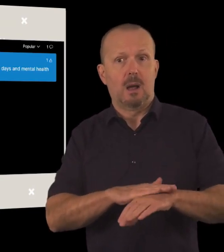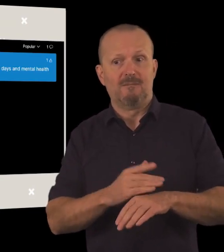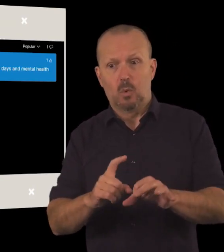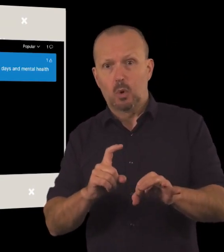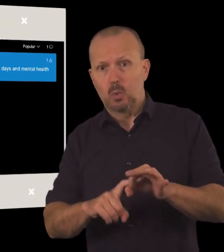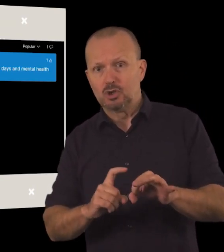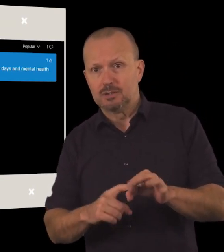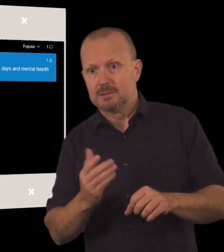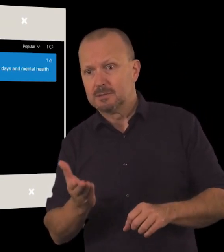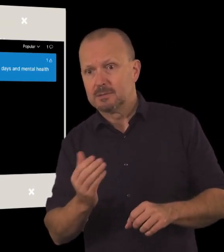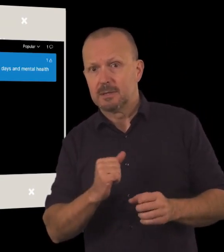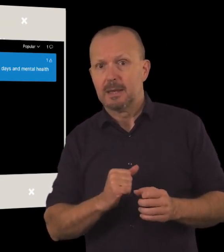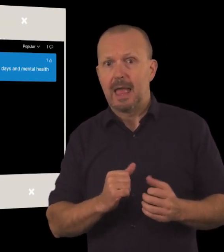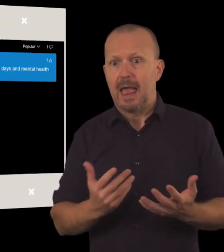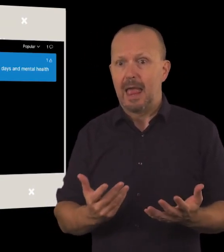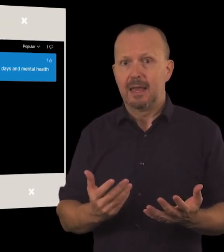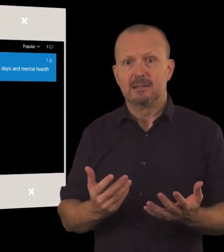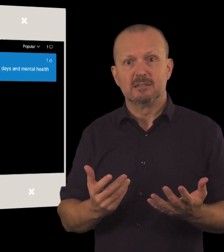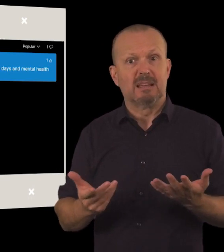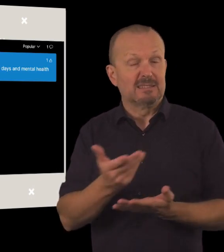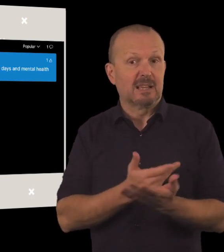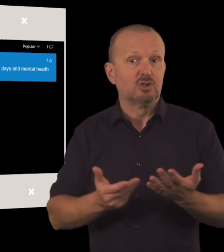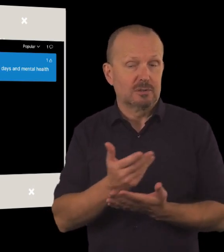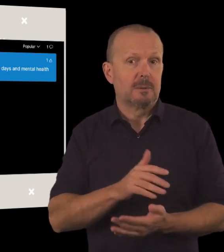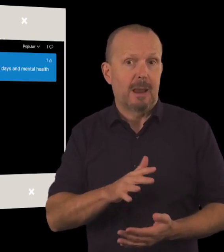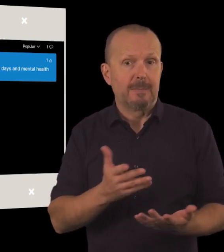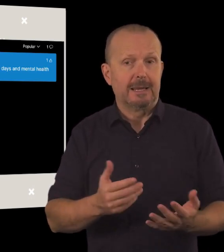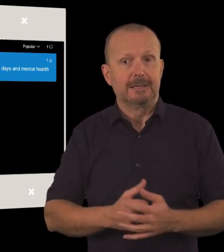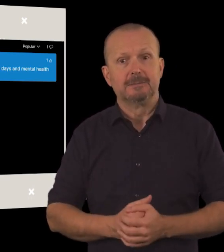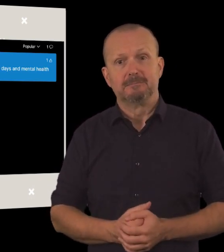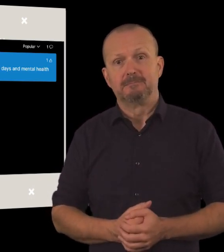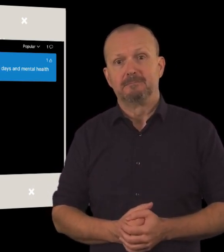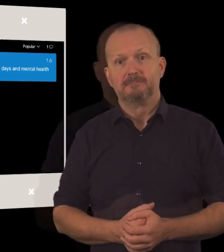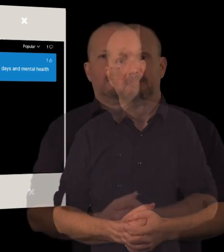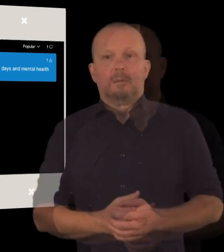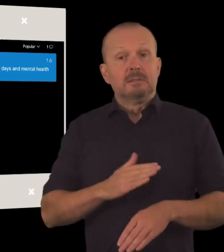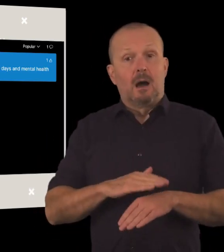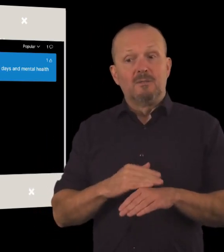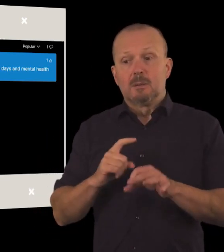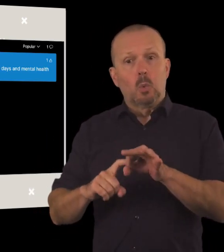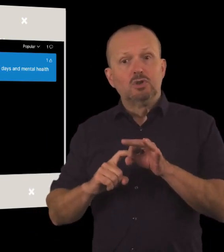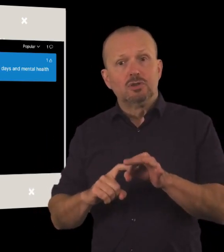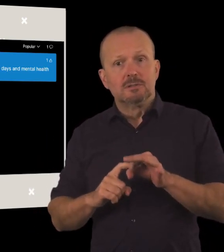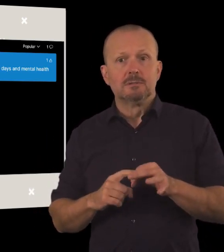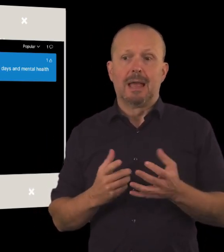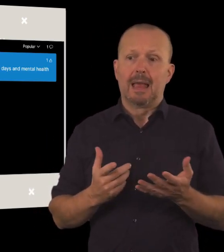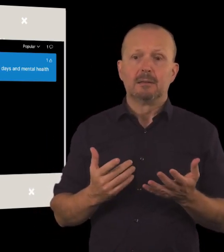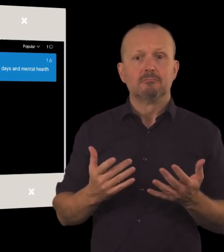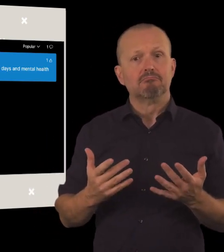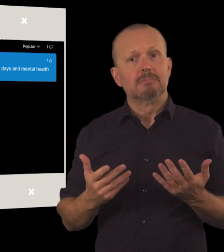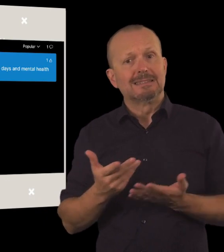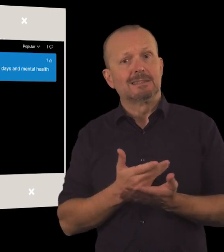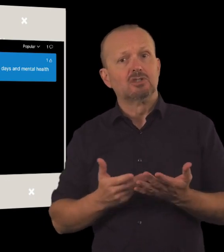Okay, here is one question. Do you find it difficult to find time and justification